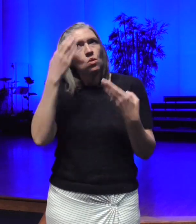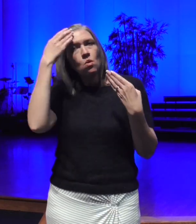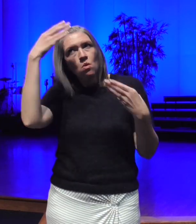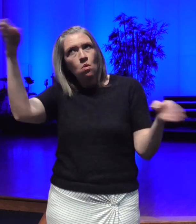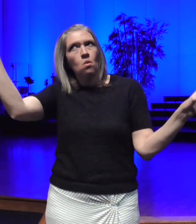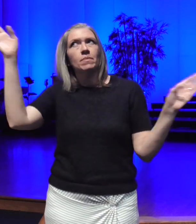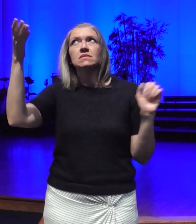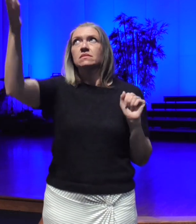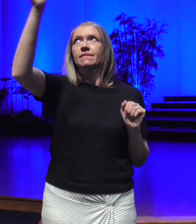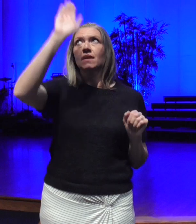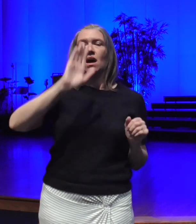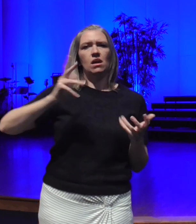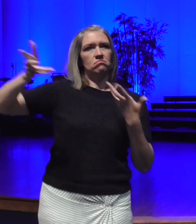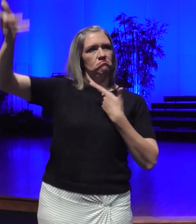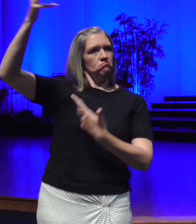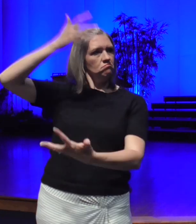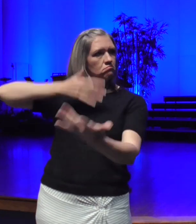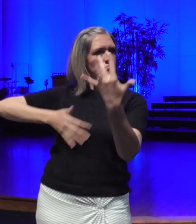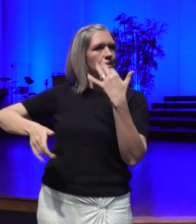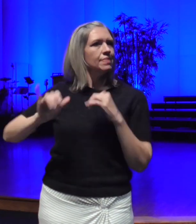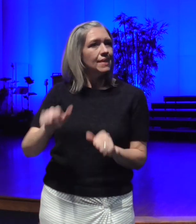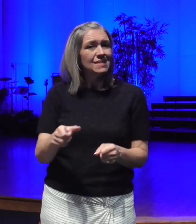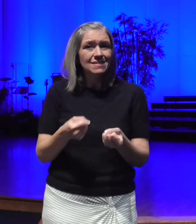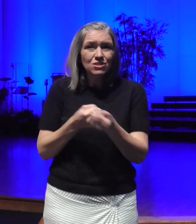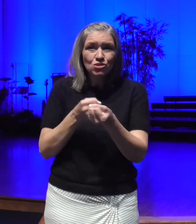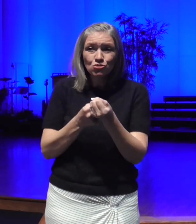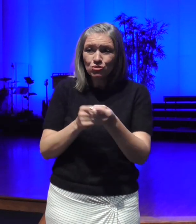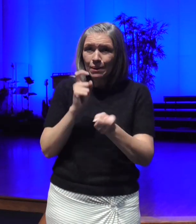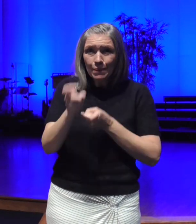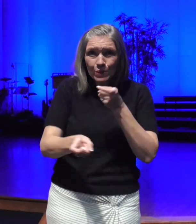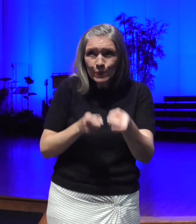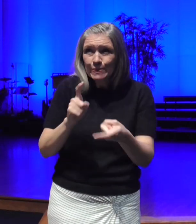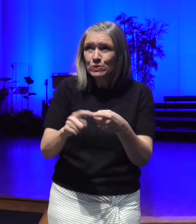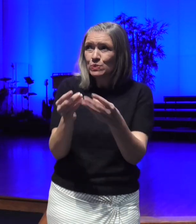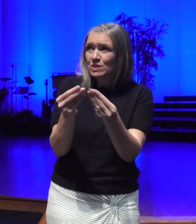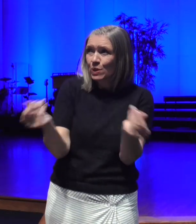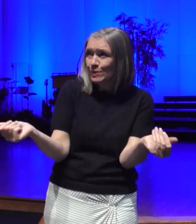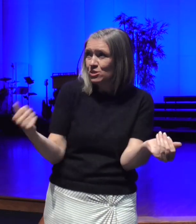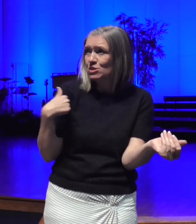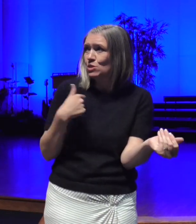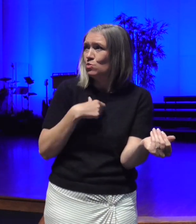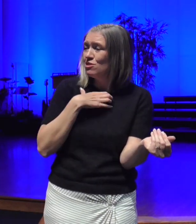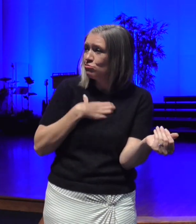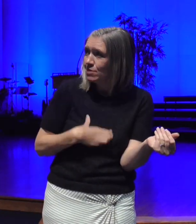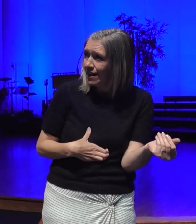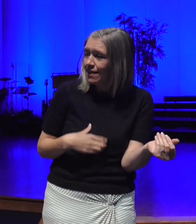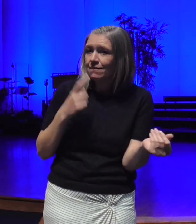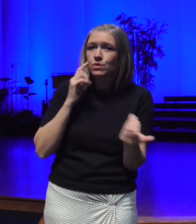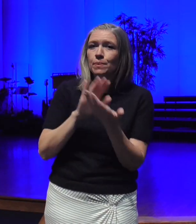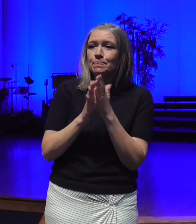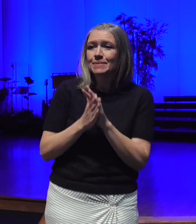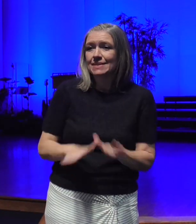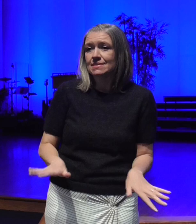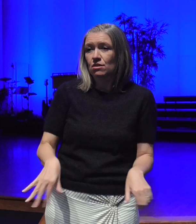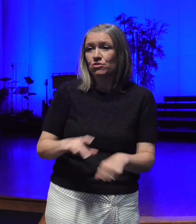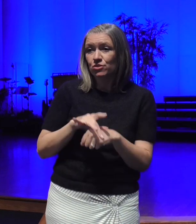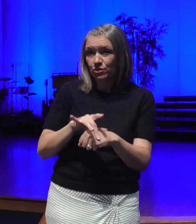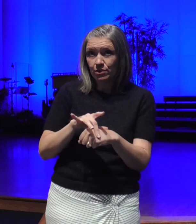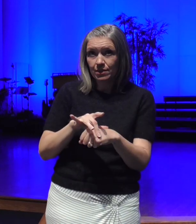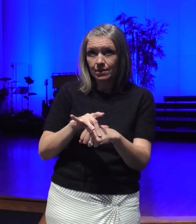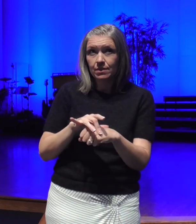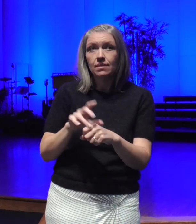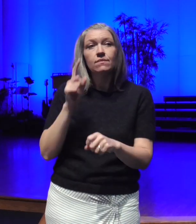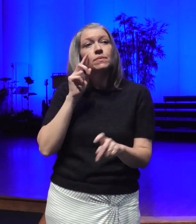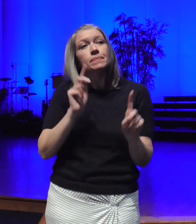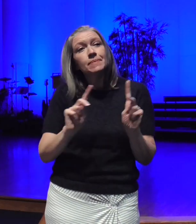divine and is a way to contribute to the solutions we crave for peace on earth, for people